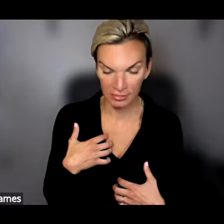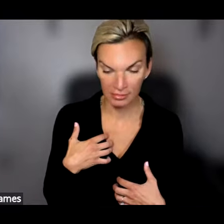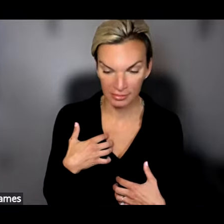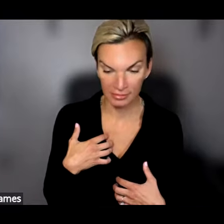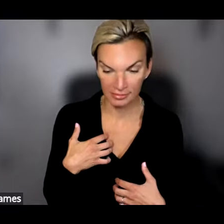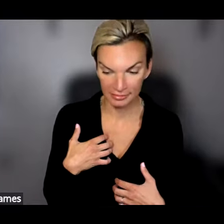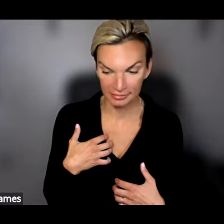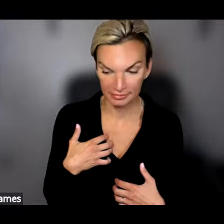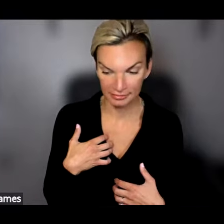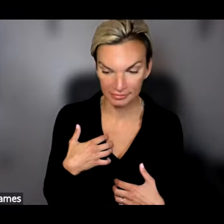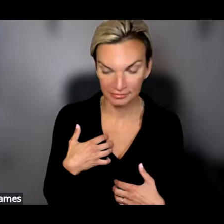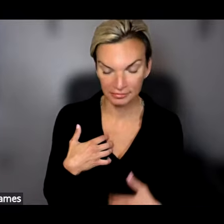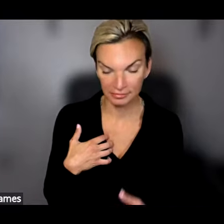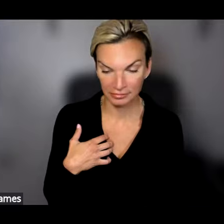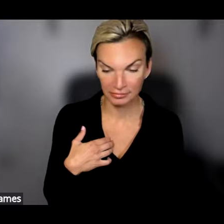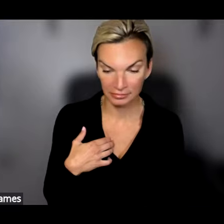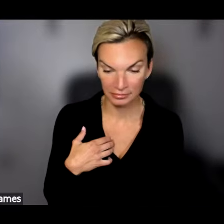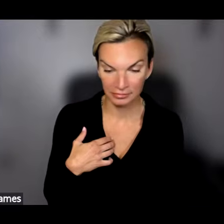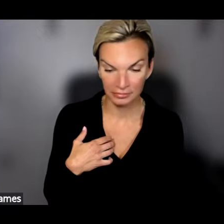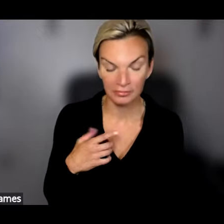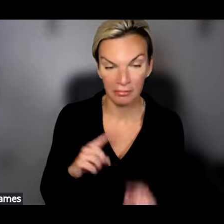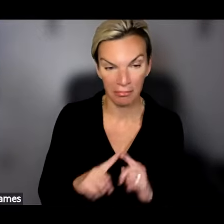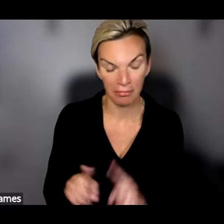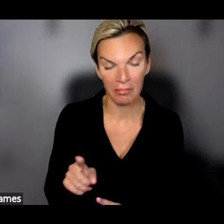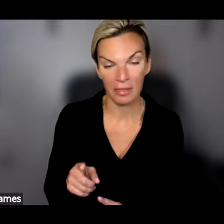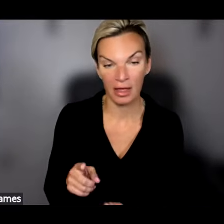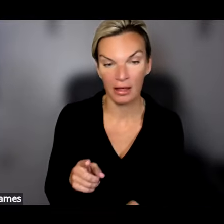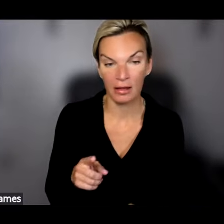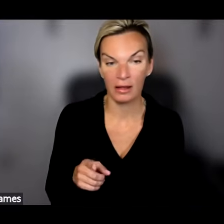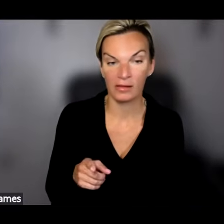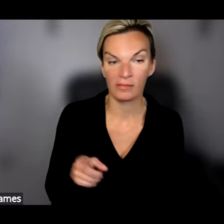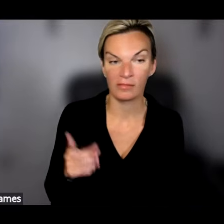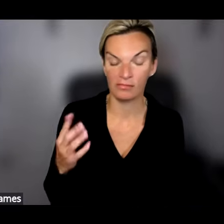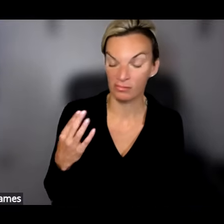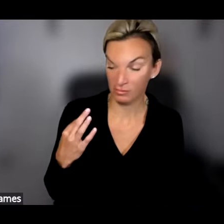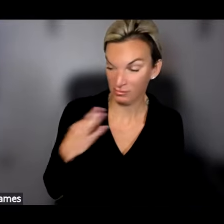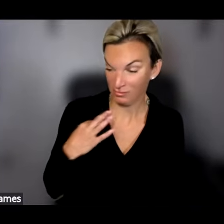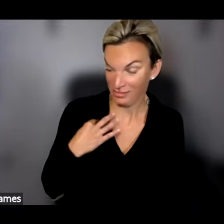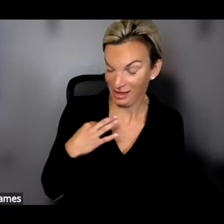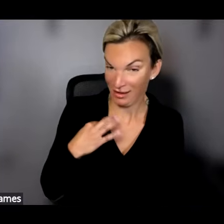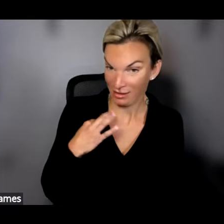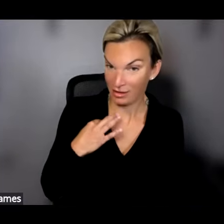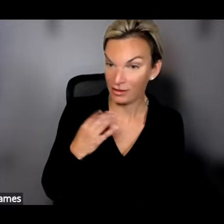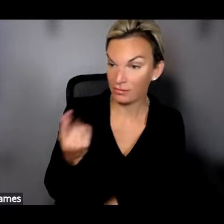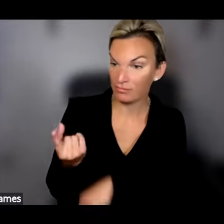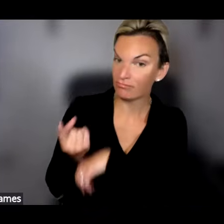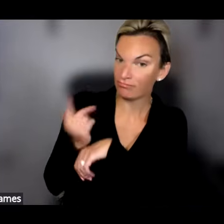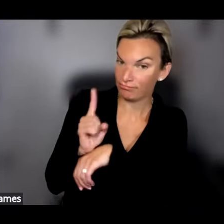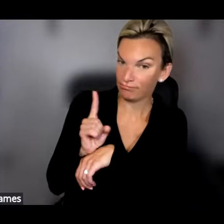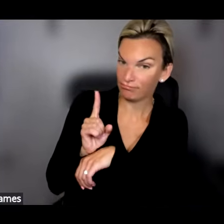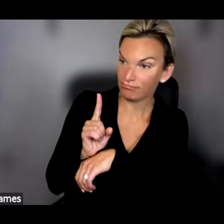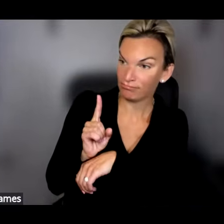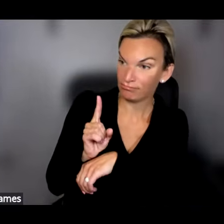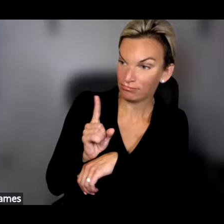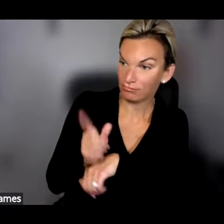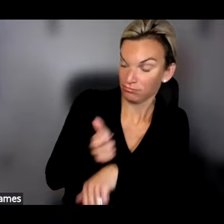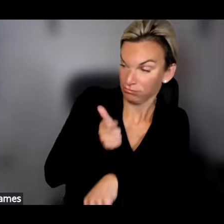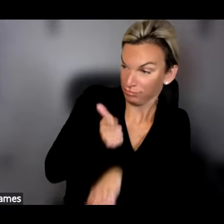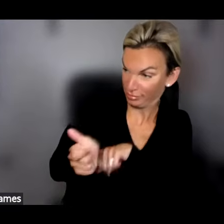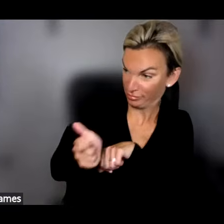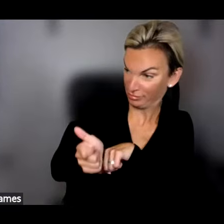that the conduct of the candidate here was so egregious that her petitions should